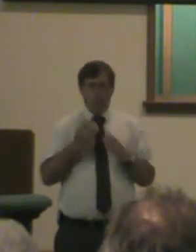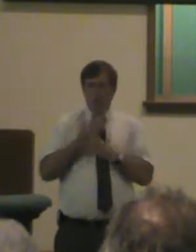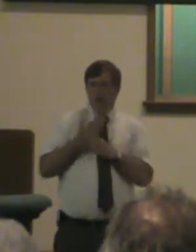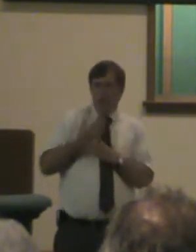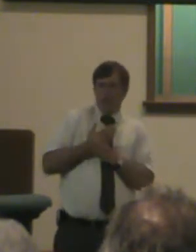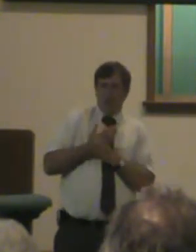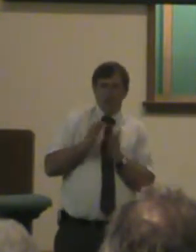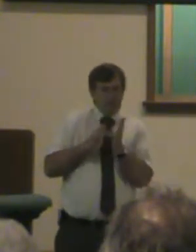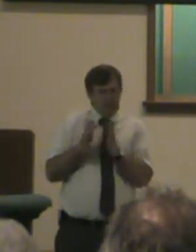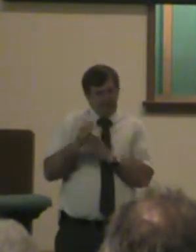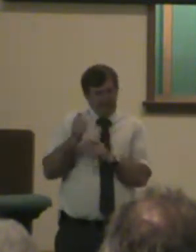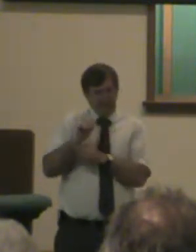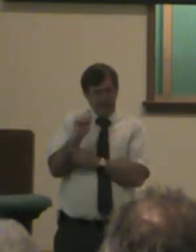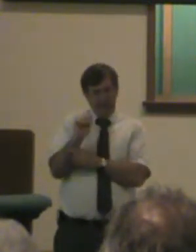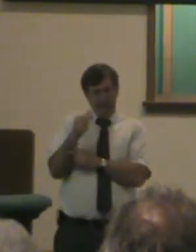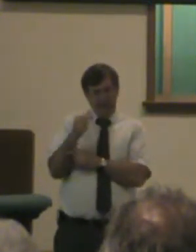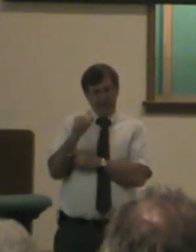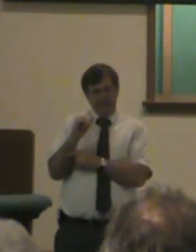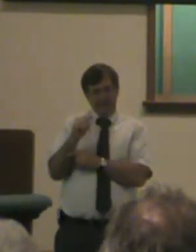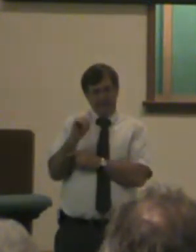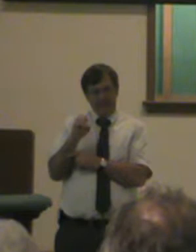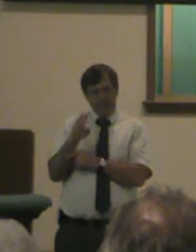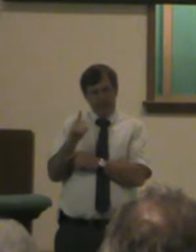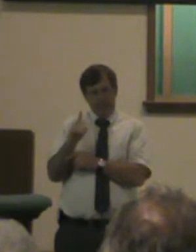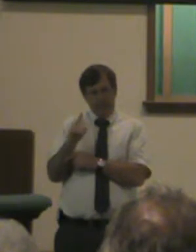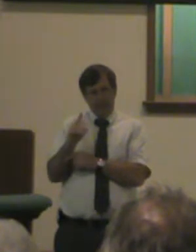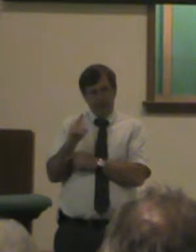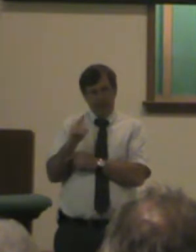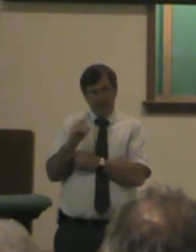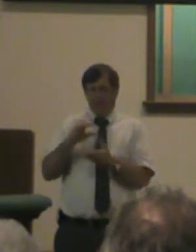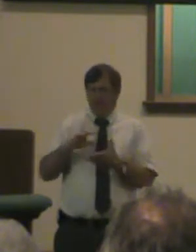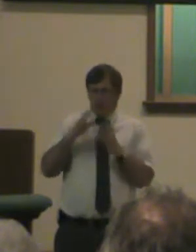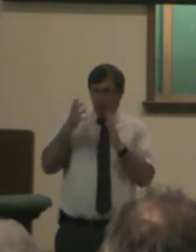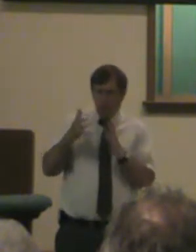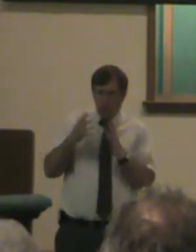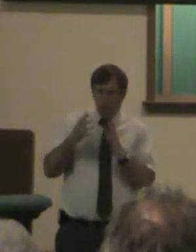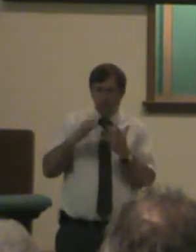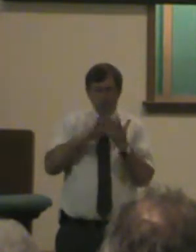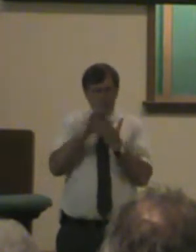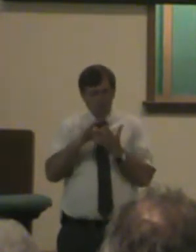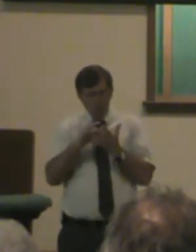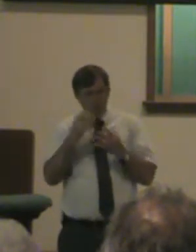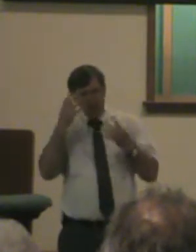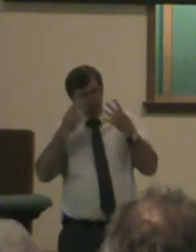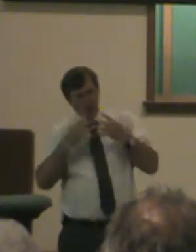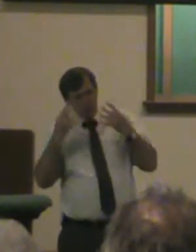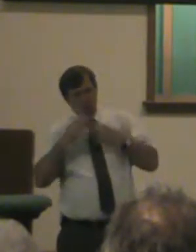agitated, disoriented, confused, and crying because